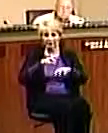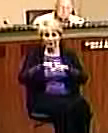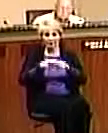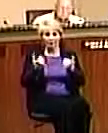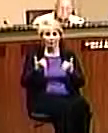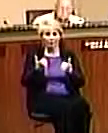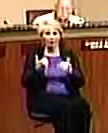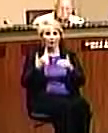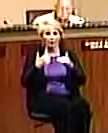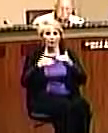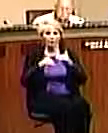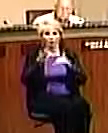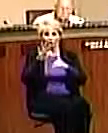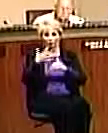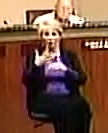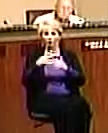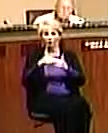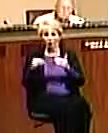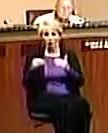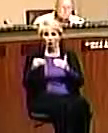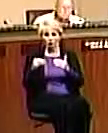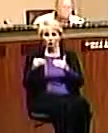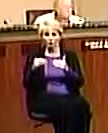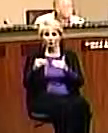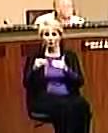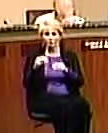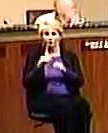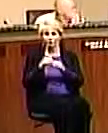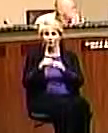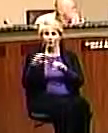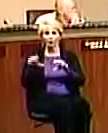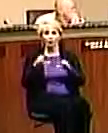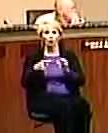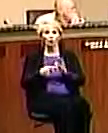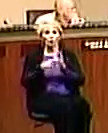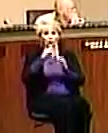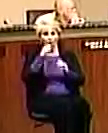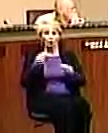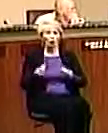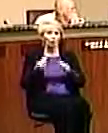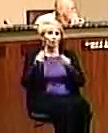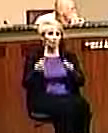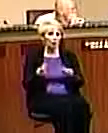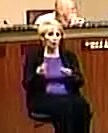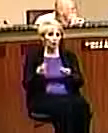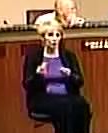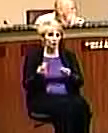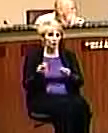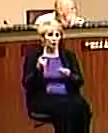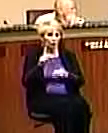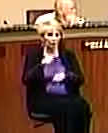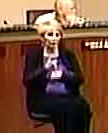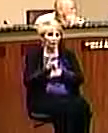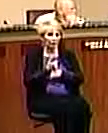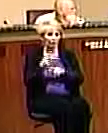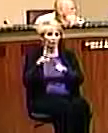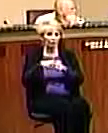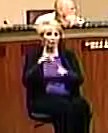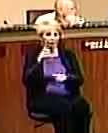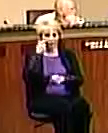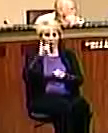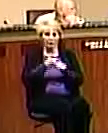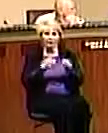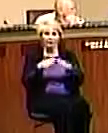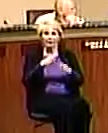must be a minimum of $5, and the action required would be a motion to set the filing fee for each